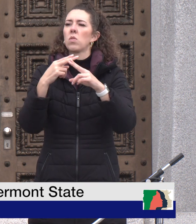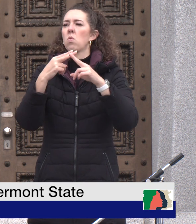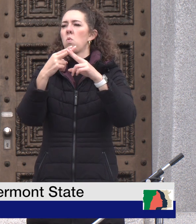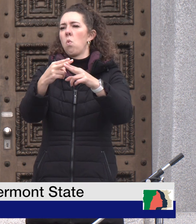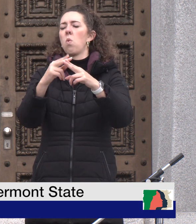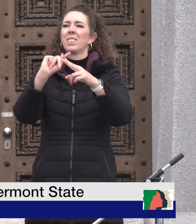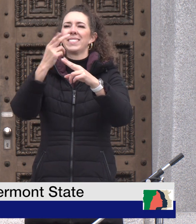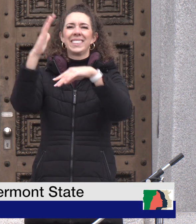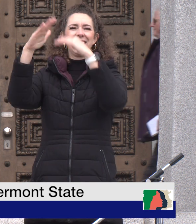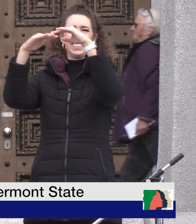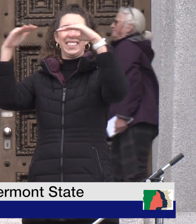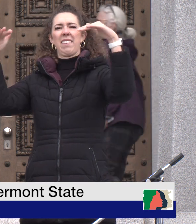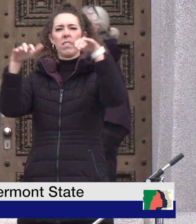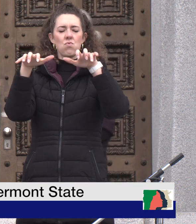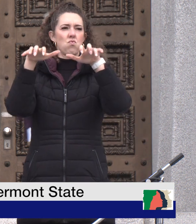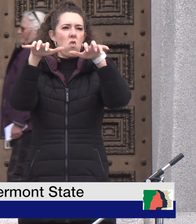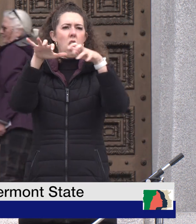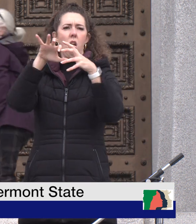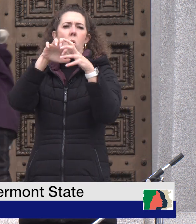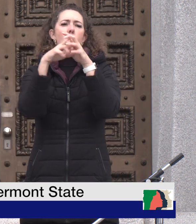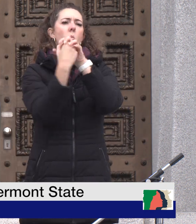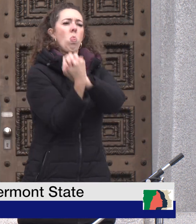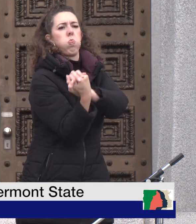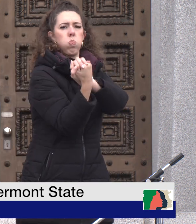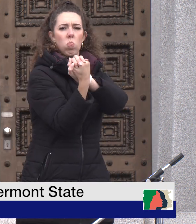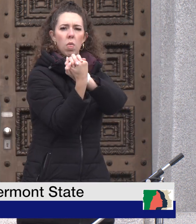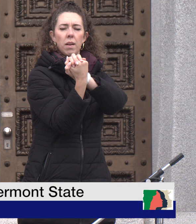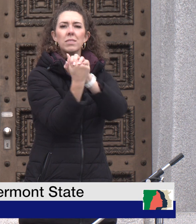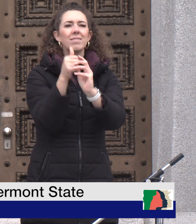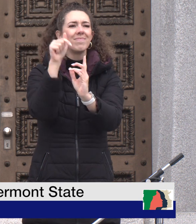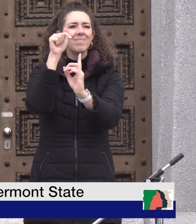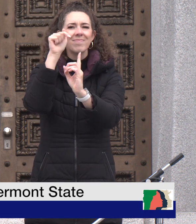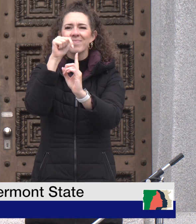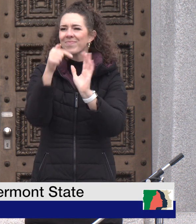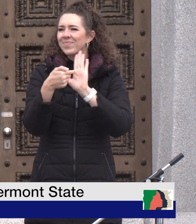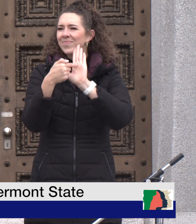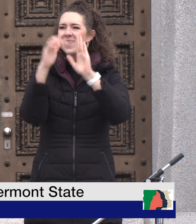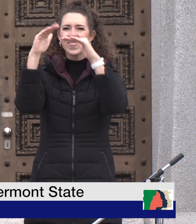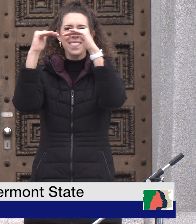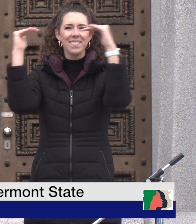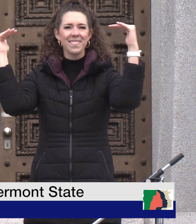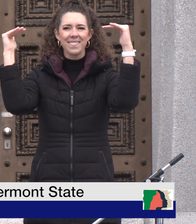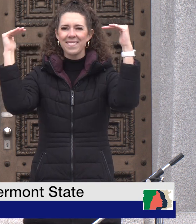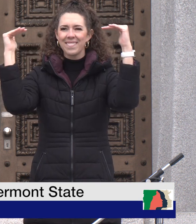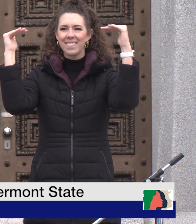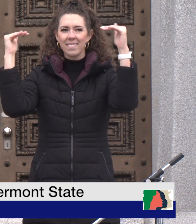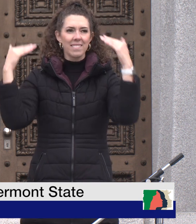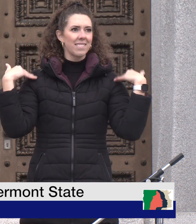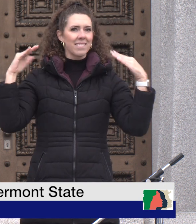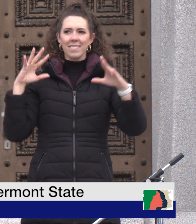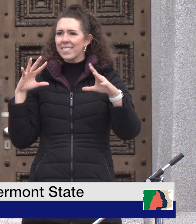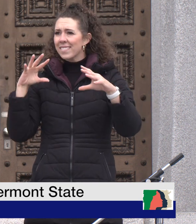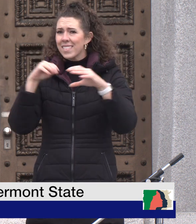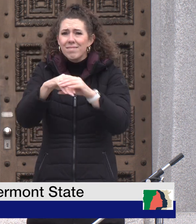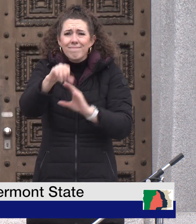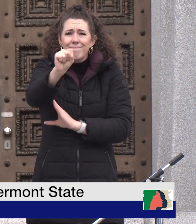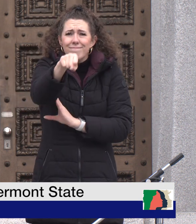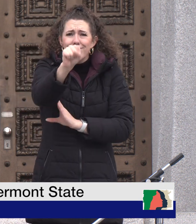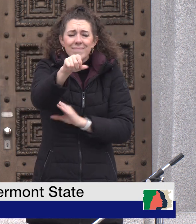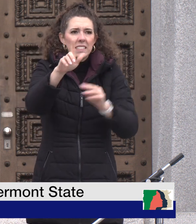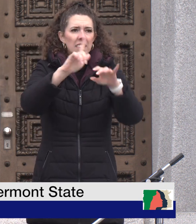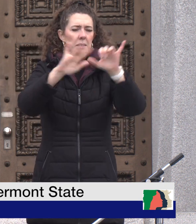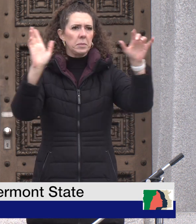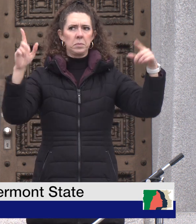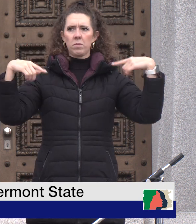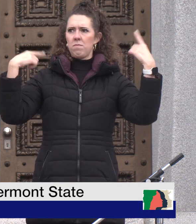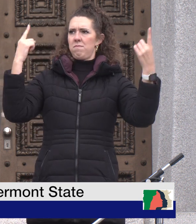it, mashed and hurtling. It's an image of heaven and the creation of angels, but it's frenzied as